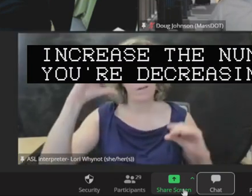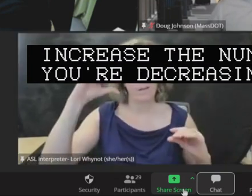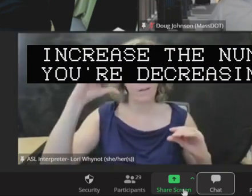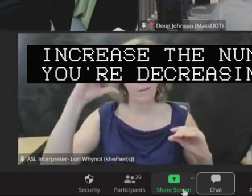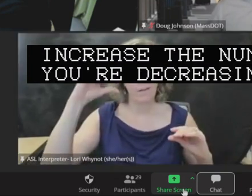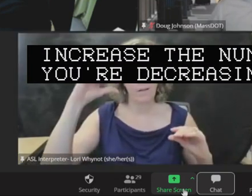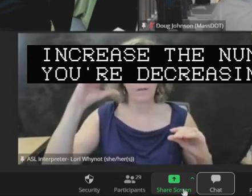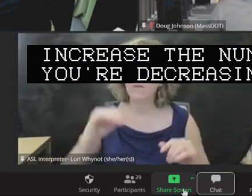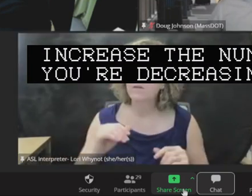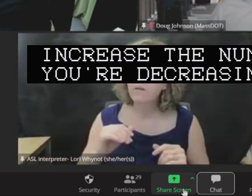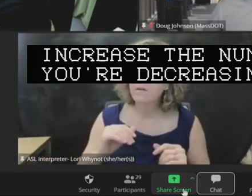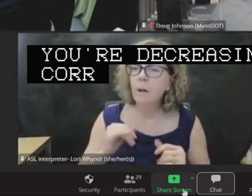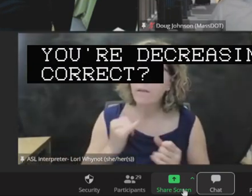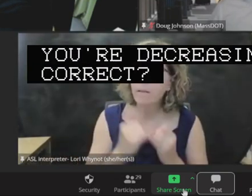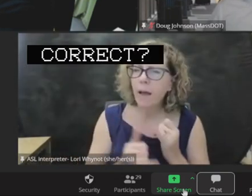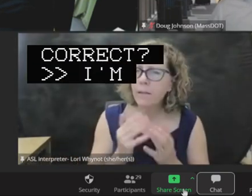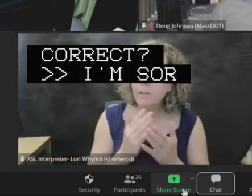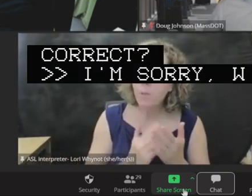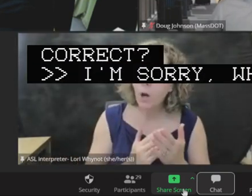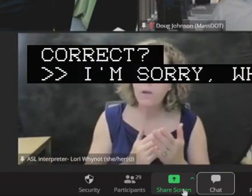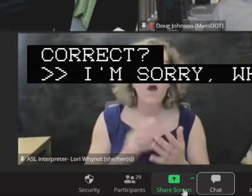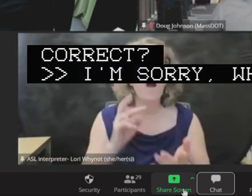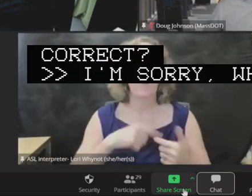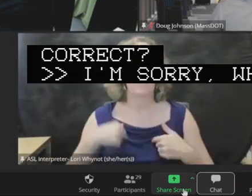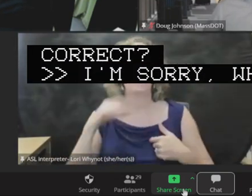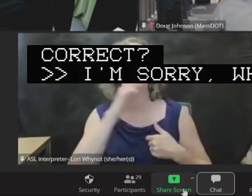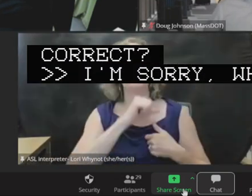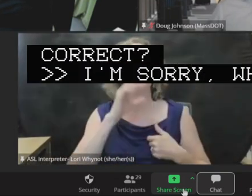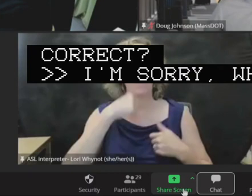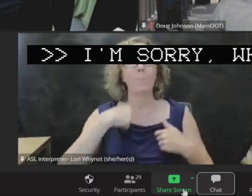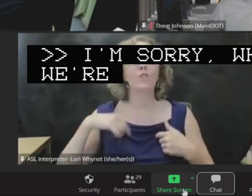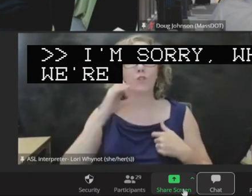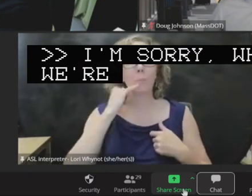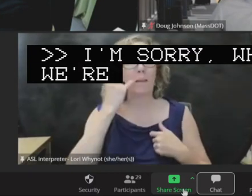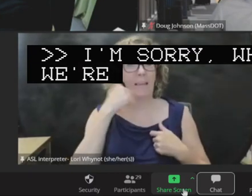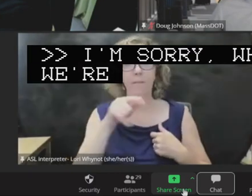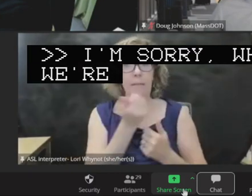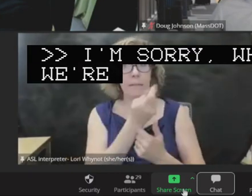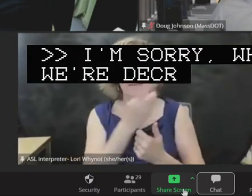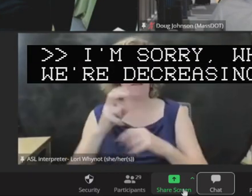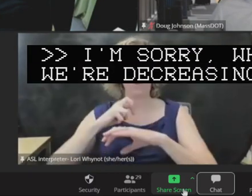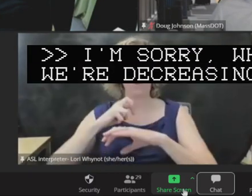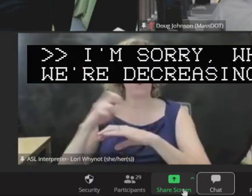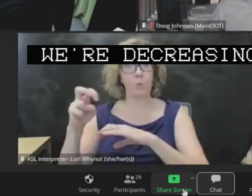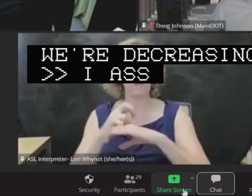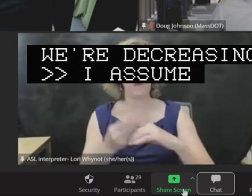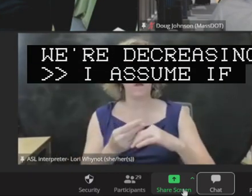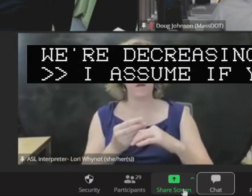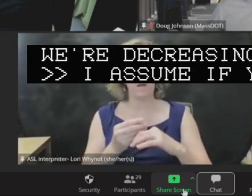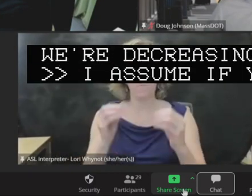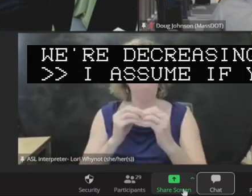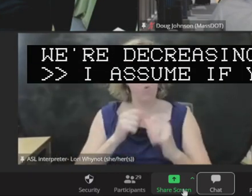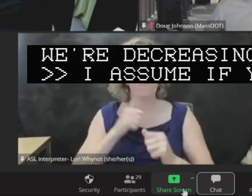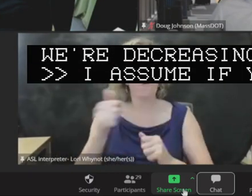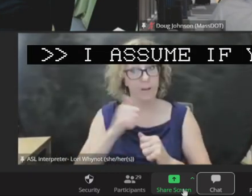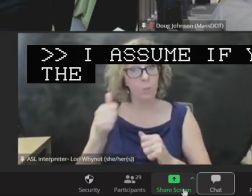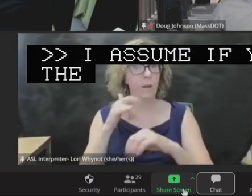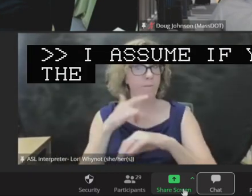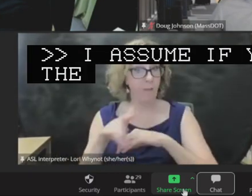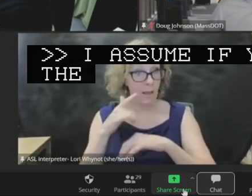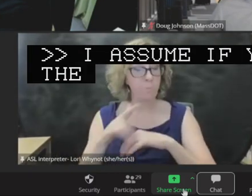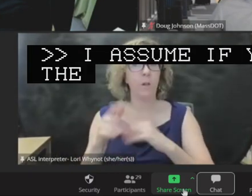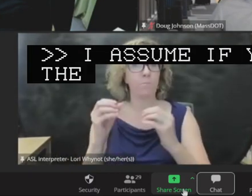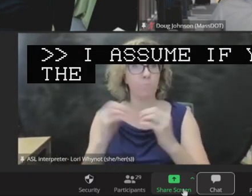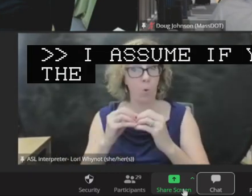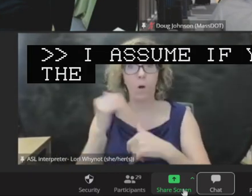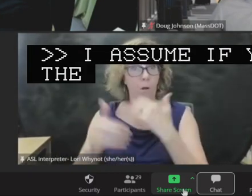I'm sorry, what was the last, we're decreasing what? So I'm assuming if you're going to be increasing the frequency and availability of some routes,